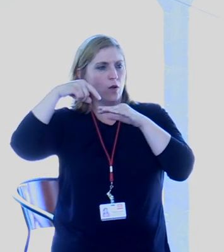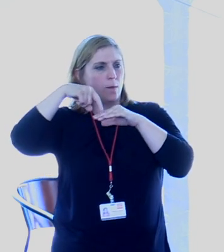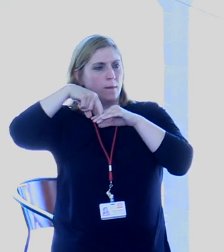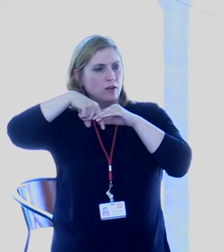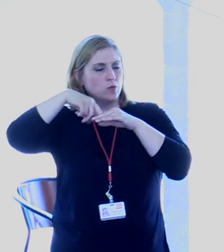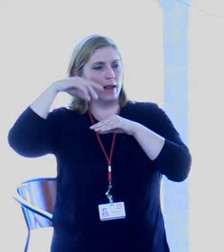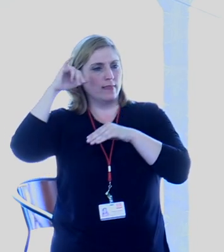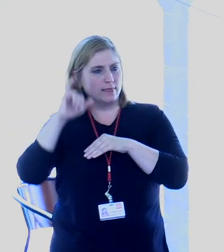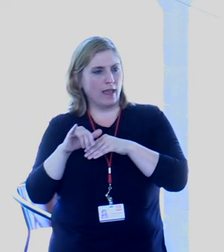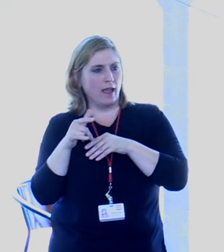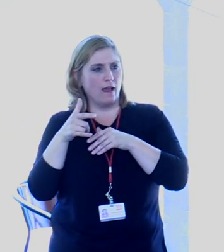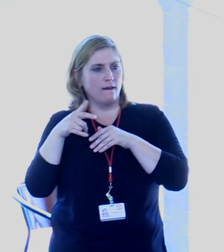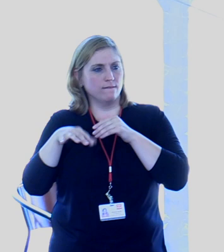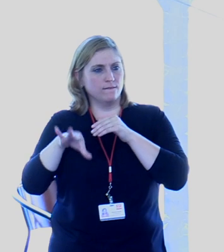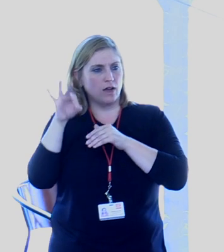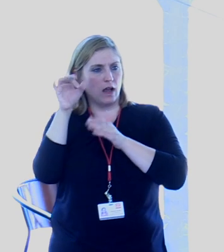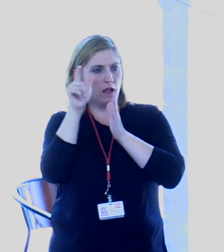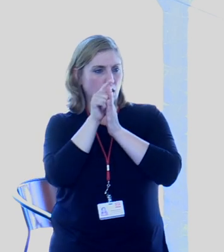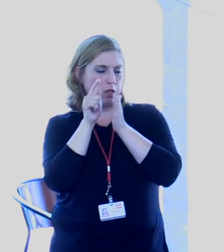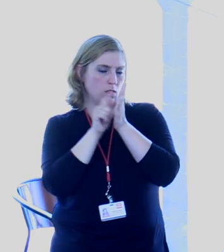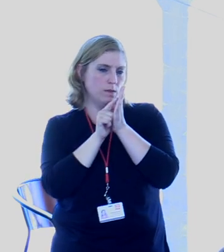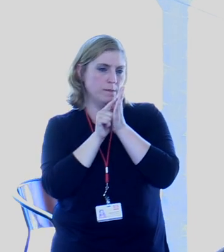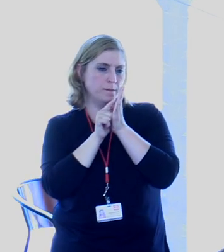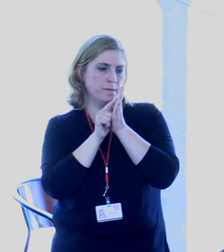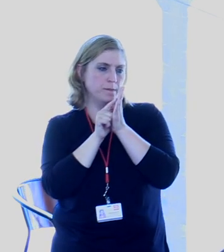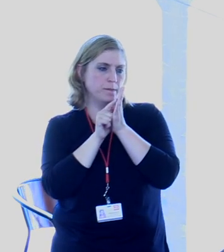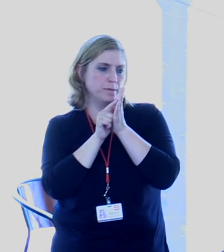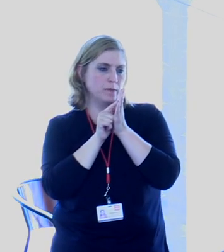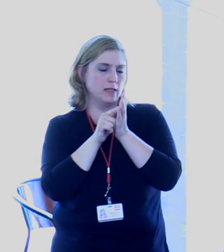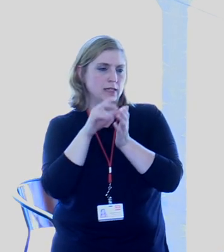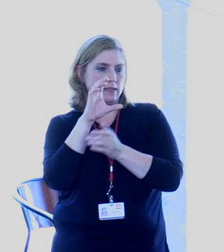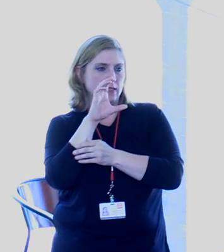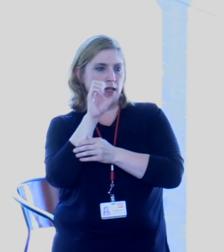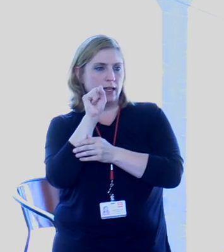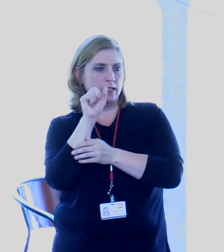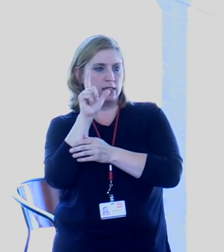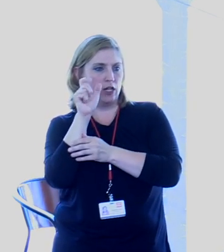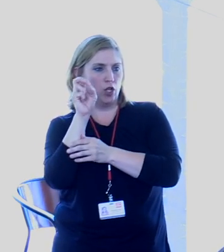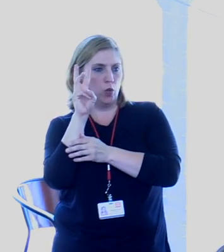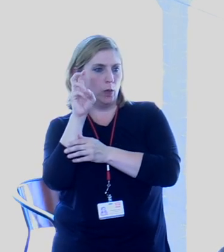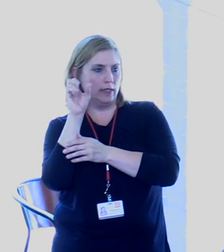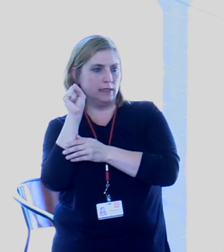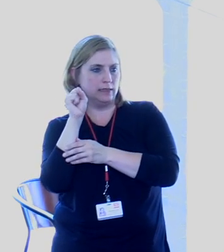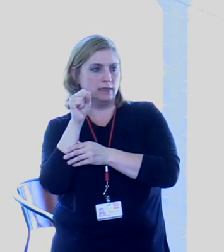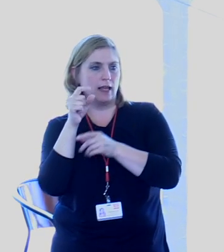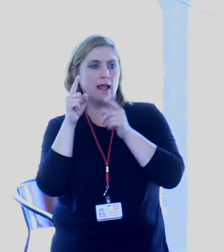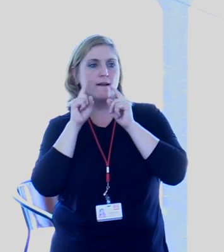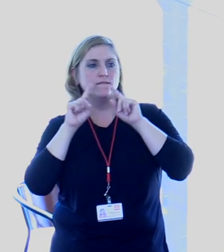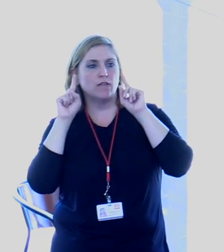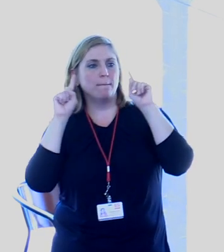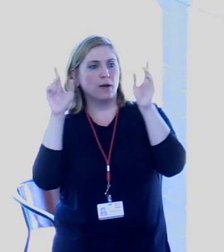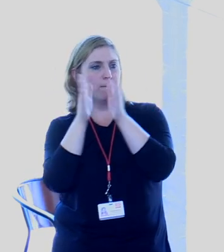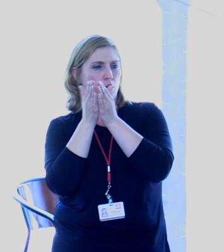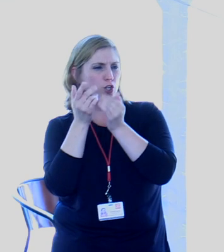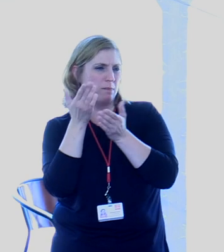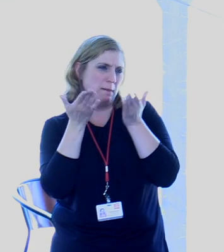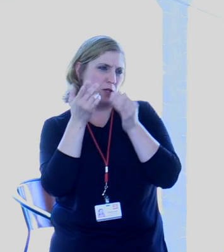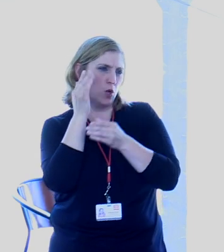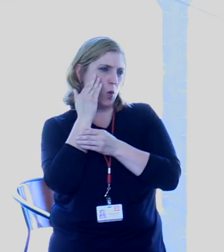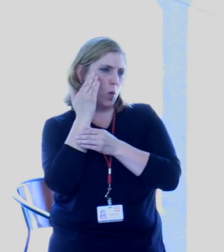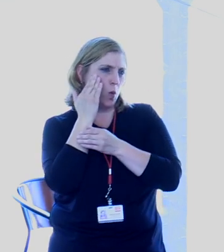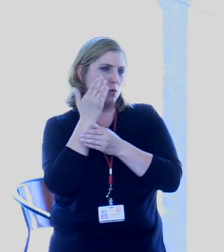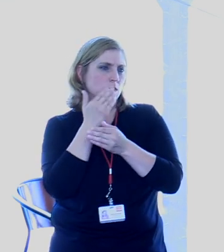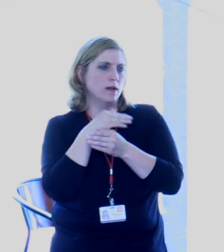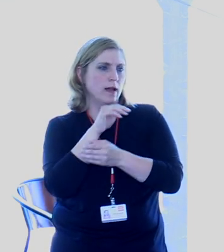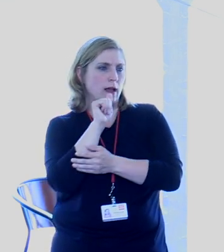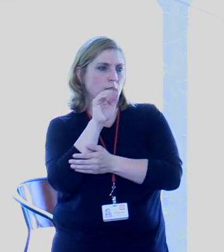and to find the law. C.S. Lewis, in a famous book that you probably know, a great